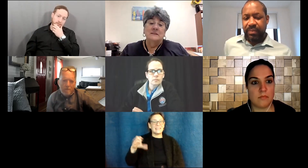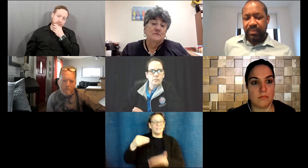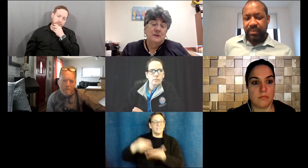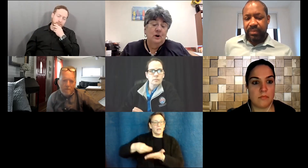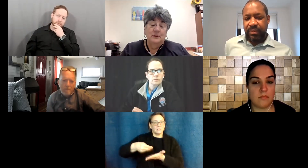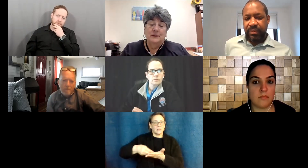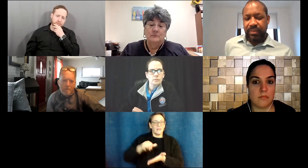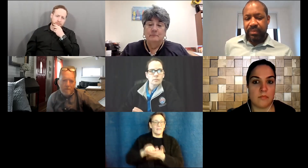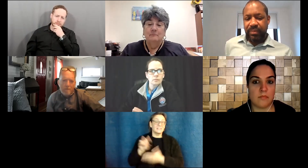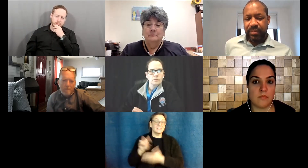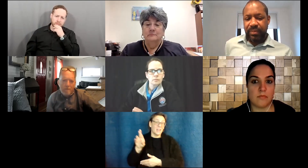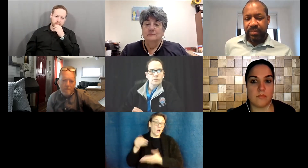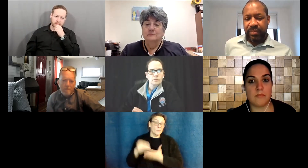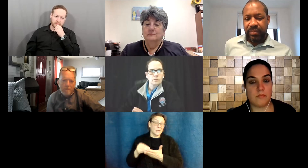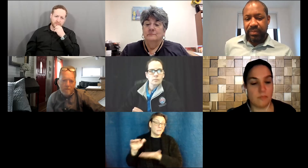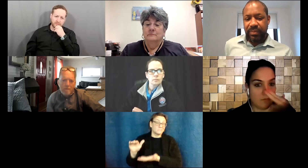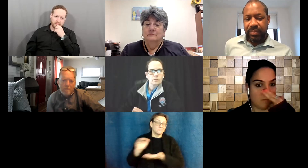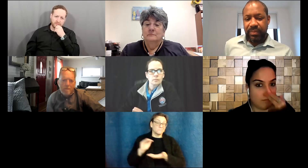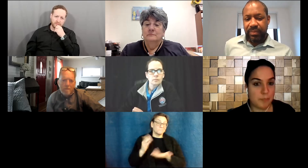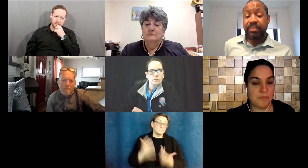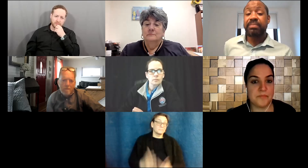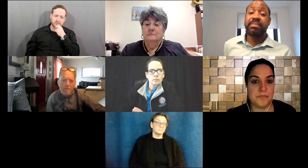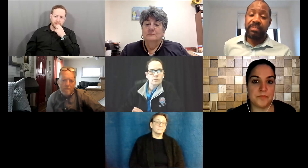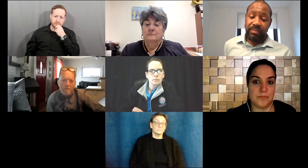And that's VR money.